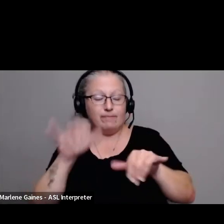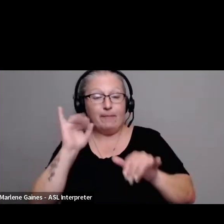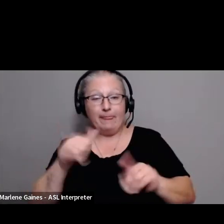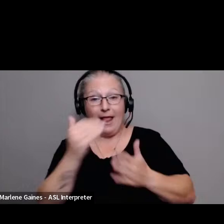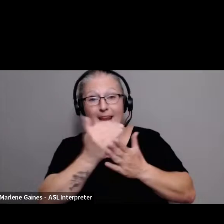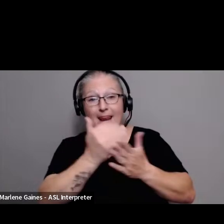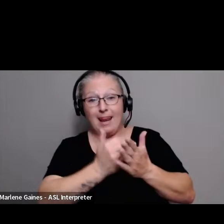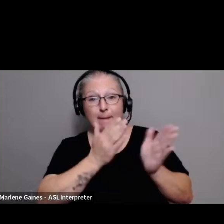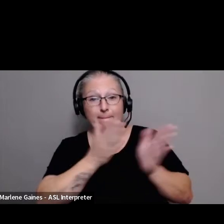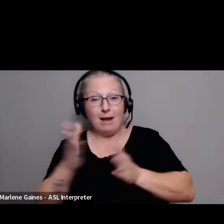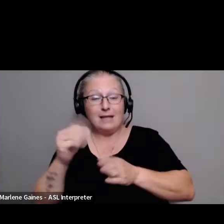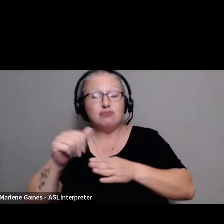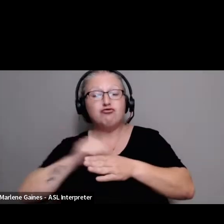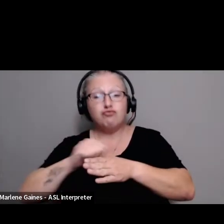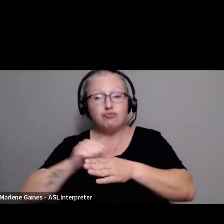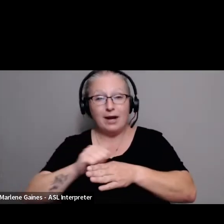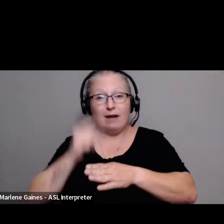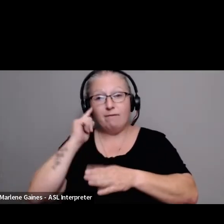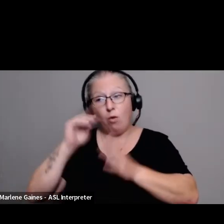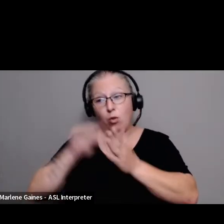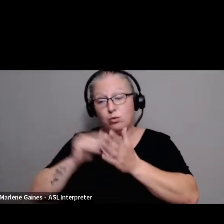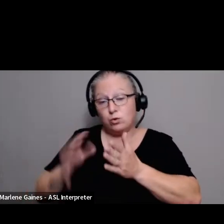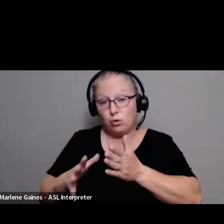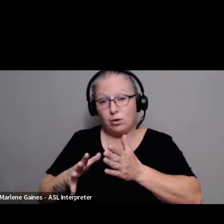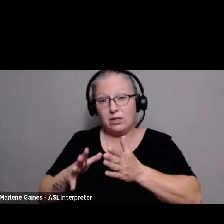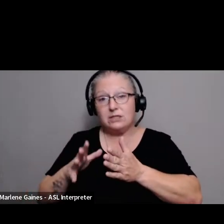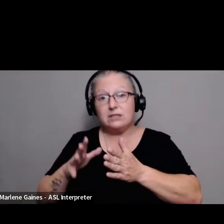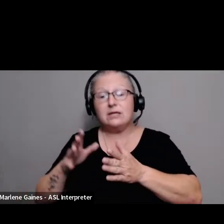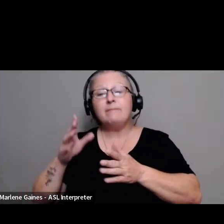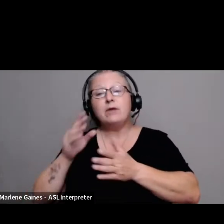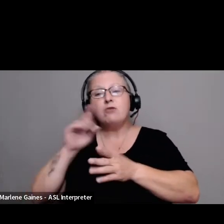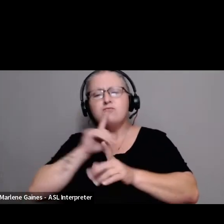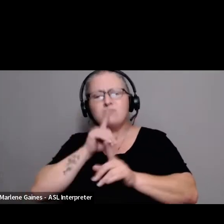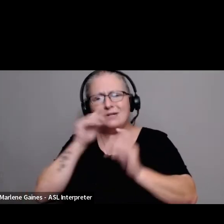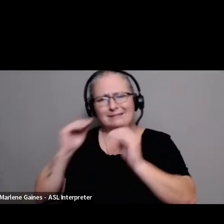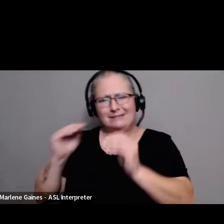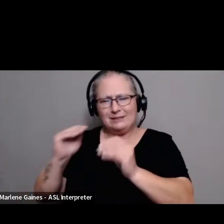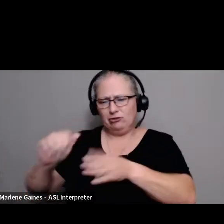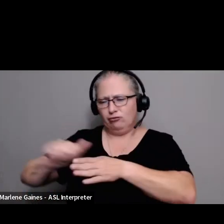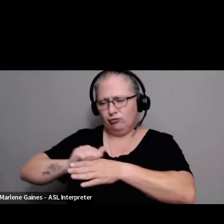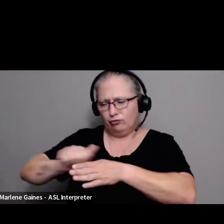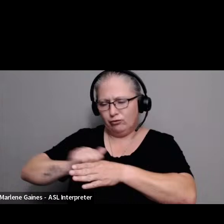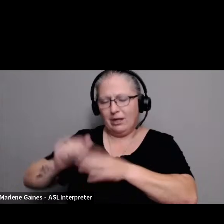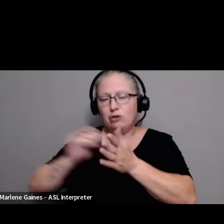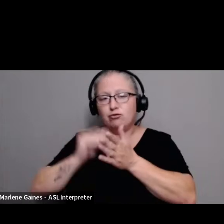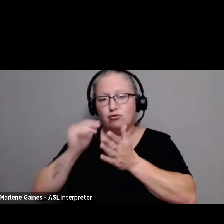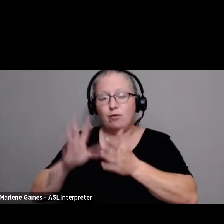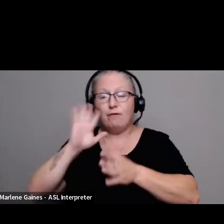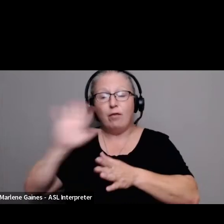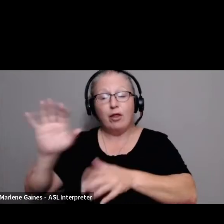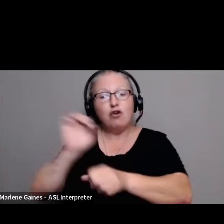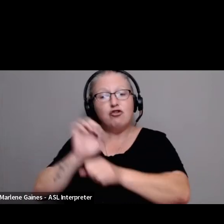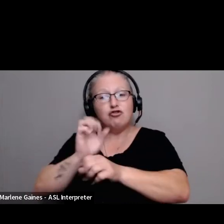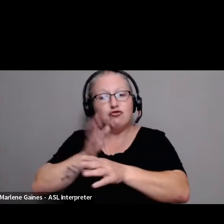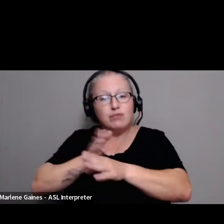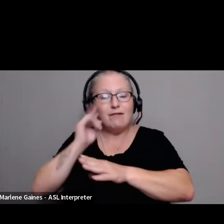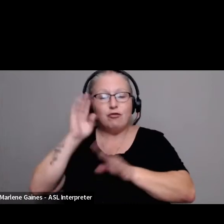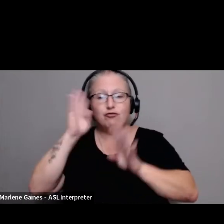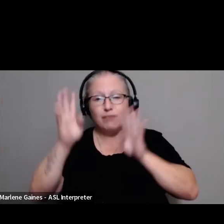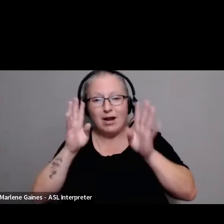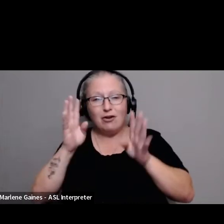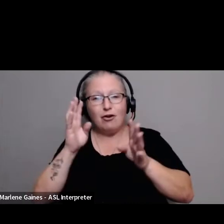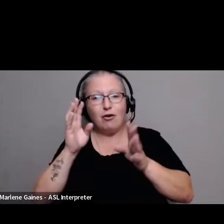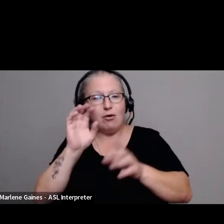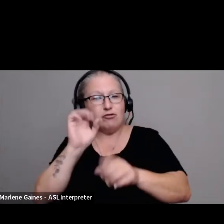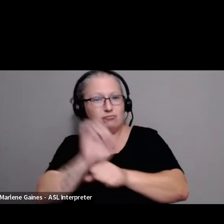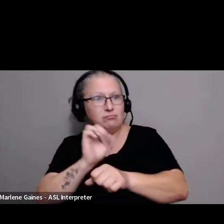and the training that students undergo really teach them and train them for a career in the creator economy and